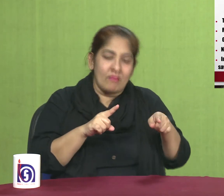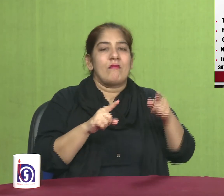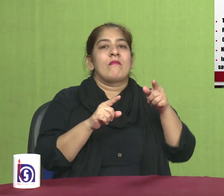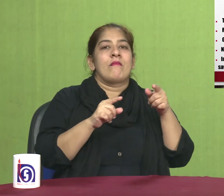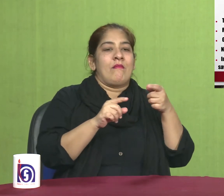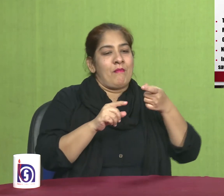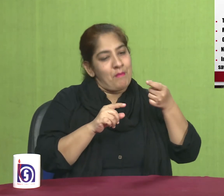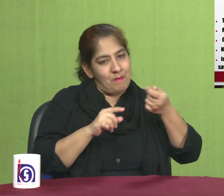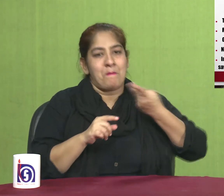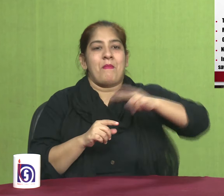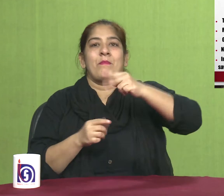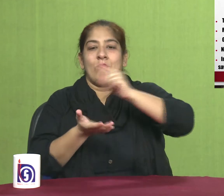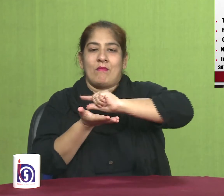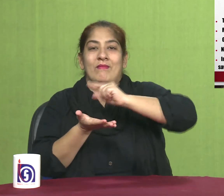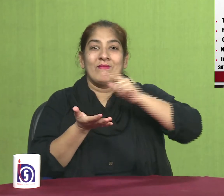and helps save tax.